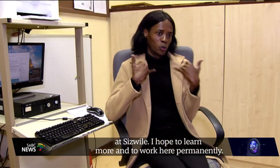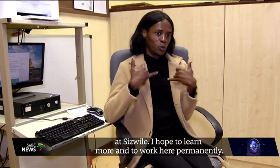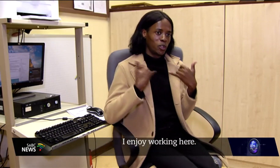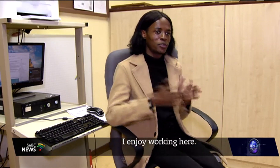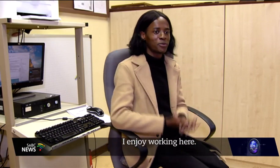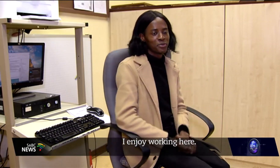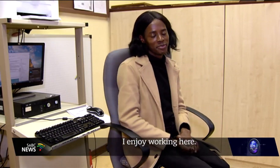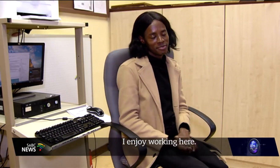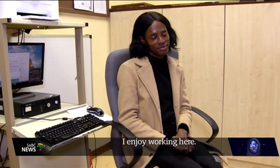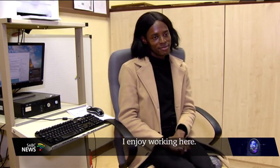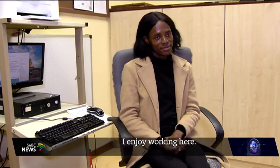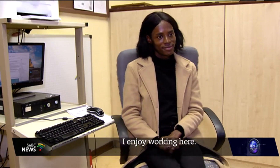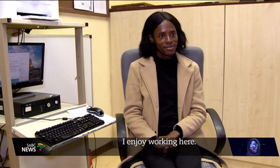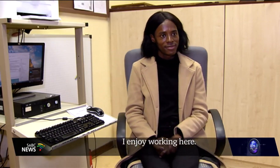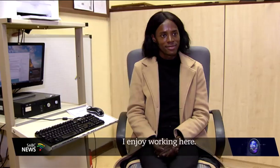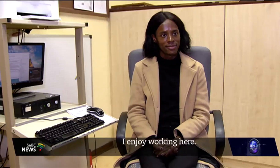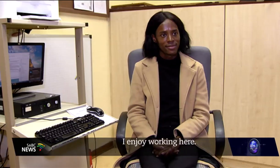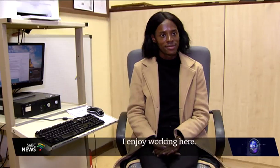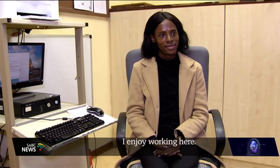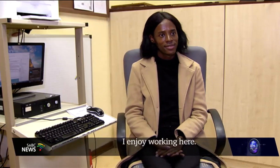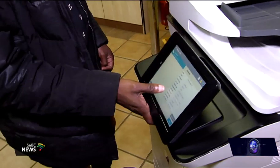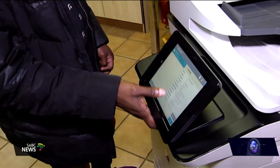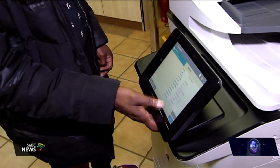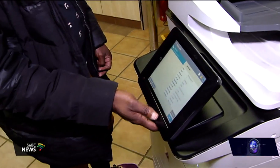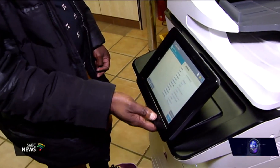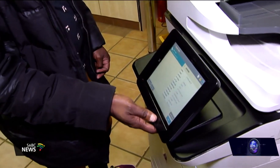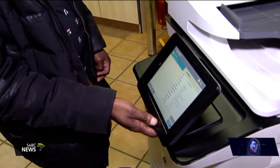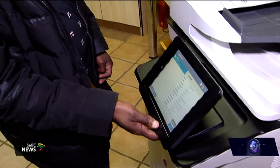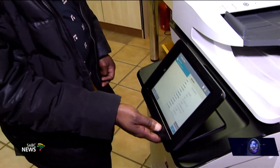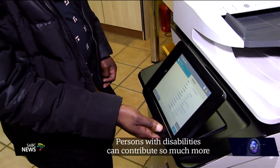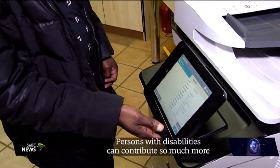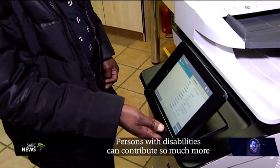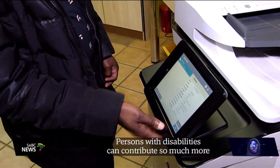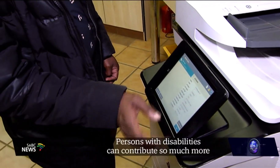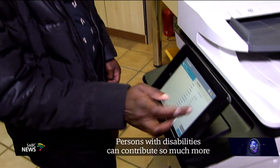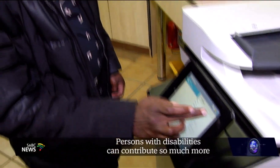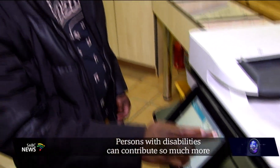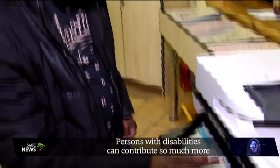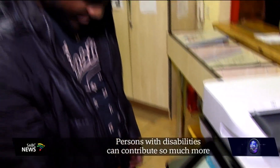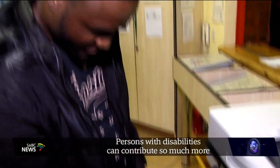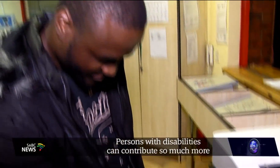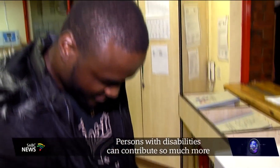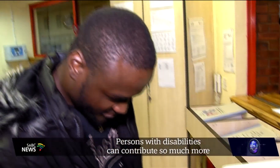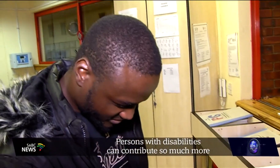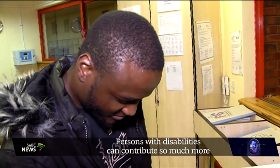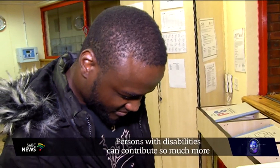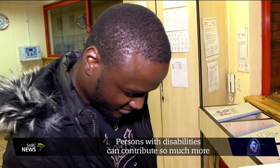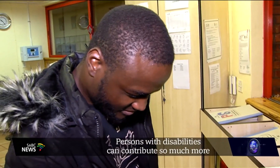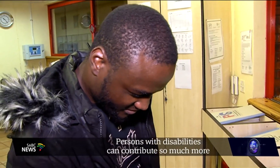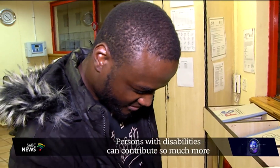I enjoyed working here at Sizwela. Batho ba phelang ka boqhwala ba ka etsa phapang setjhabeng le